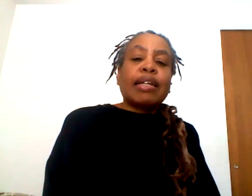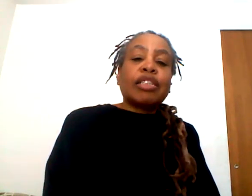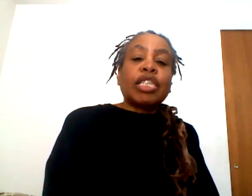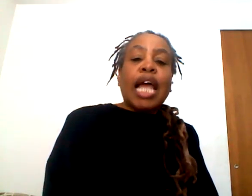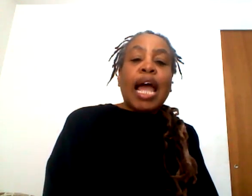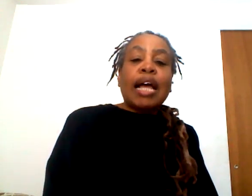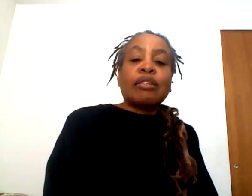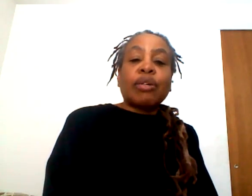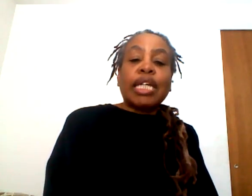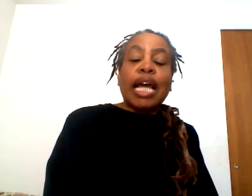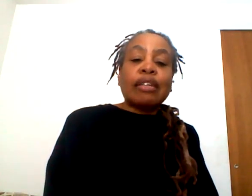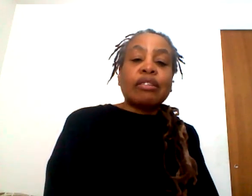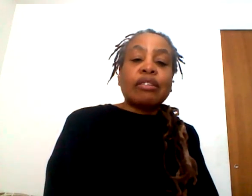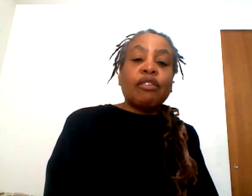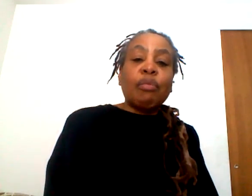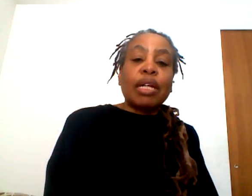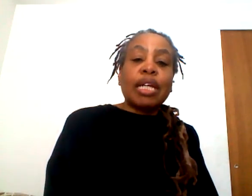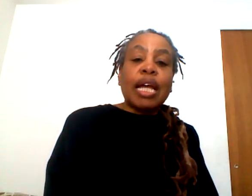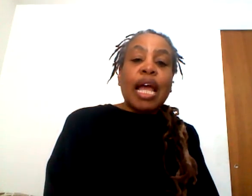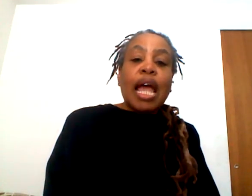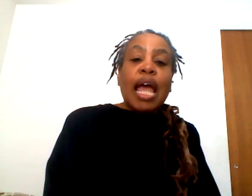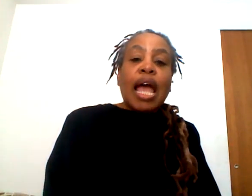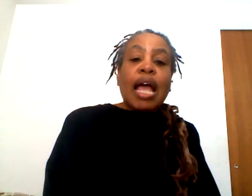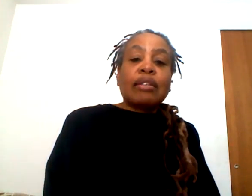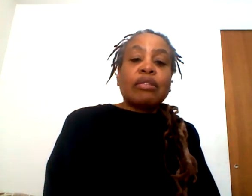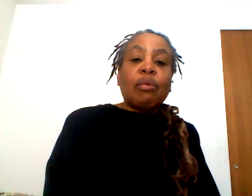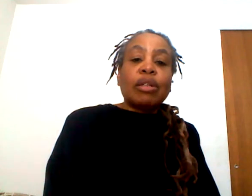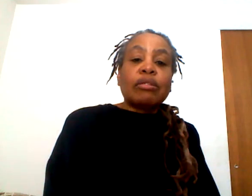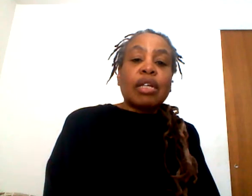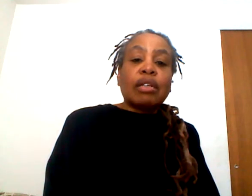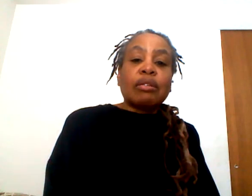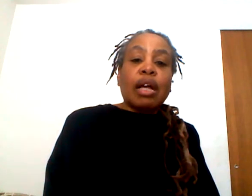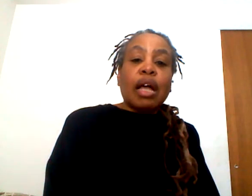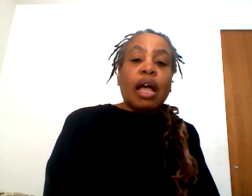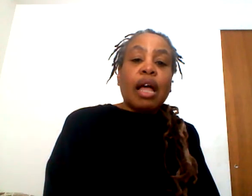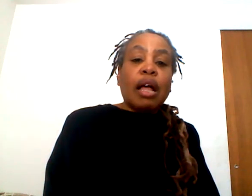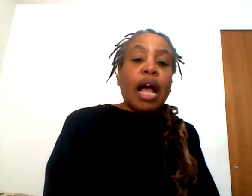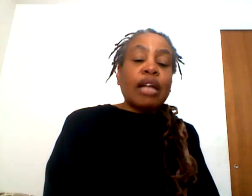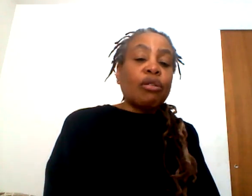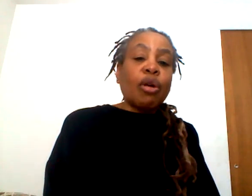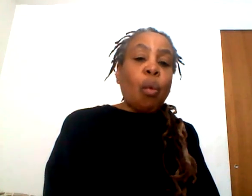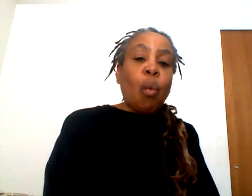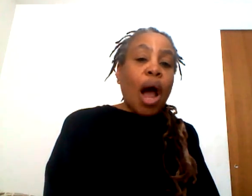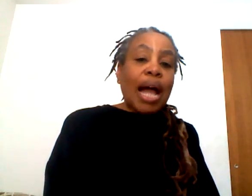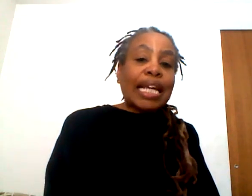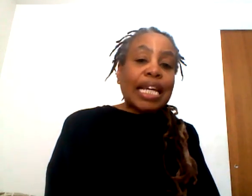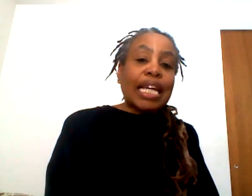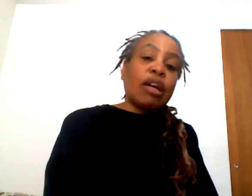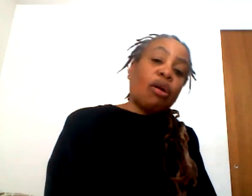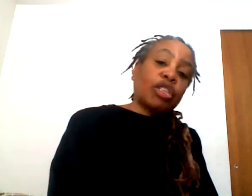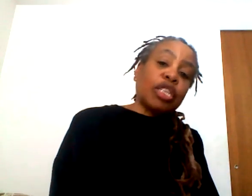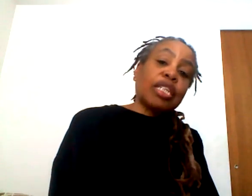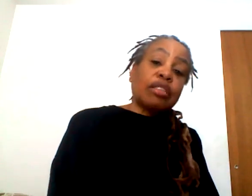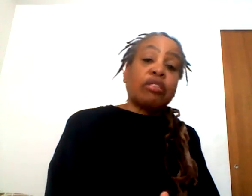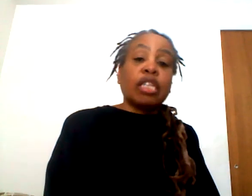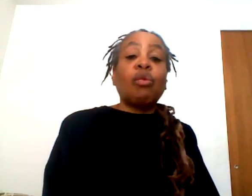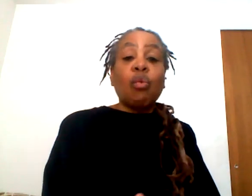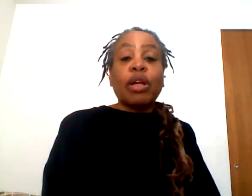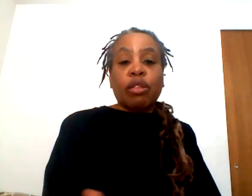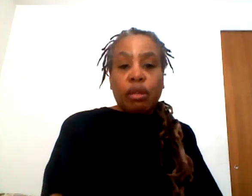she has or he has a lot of money, and someone says, I don't know why he or she is still with